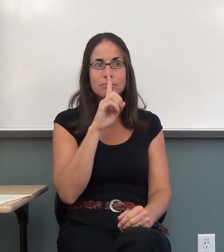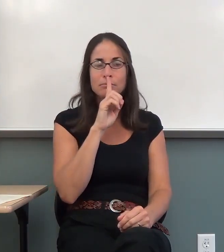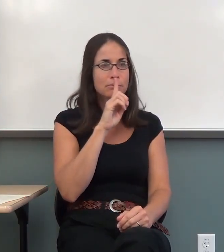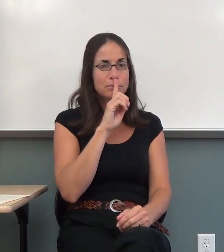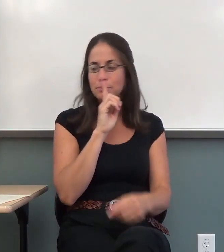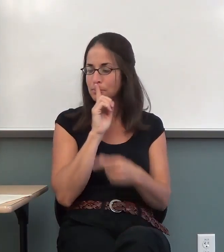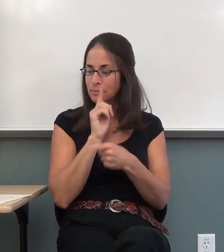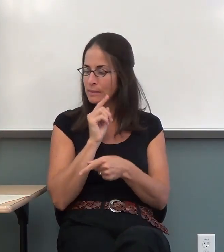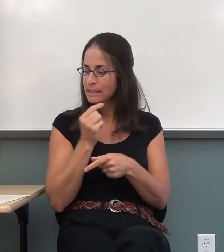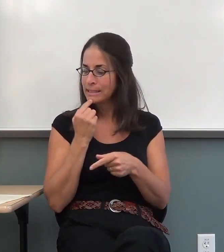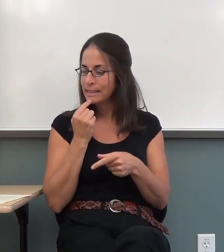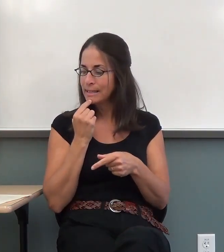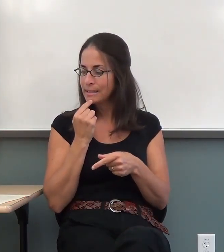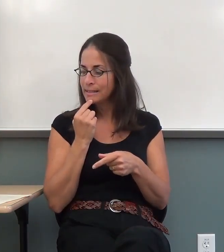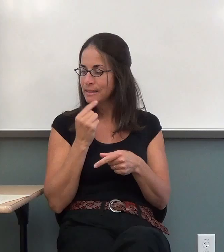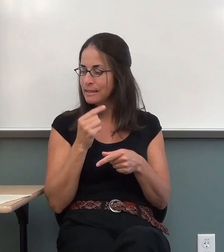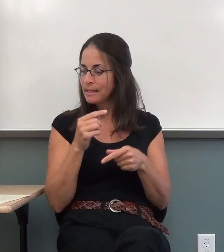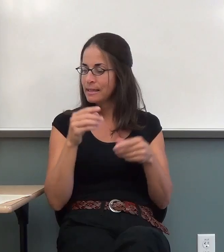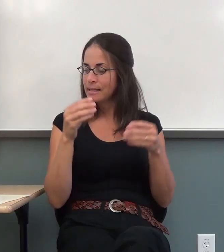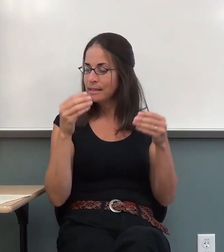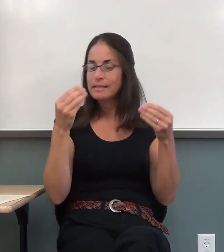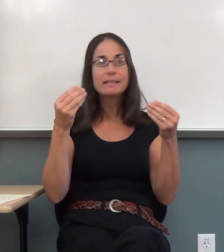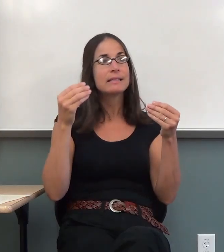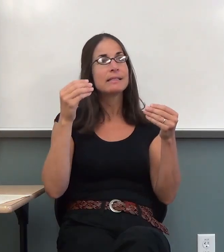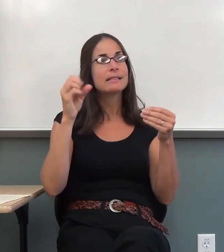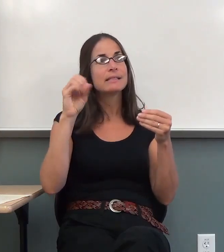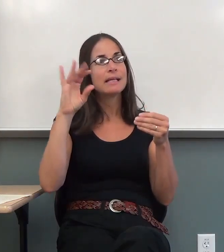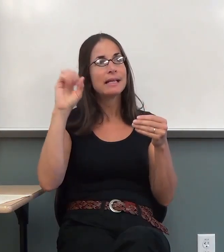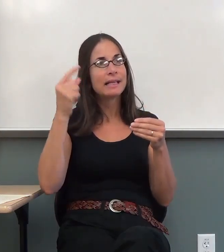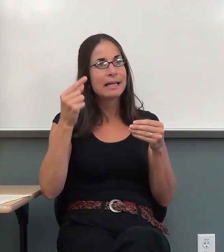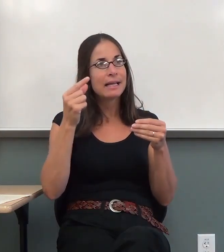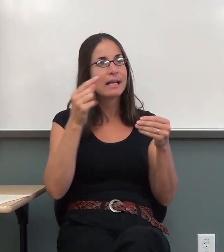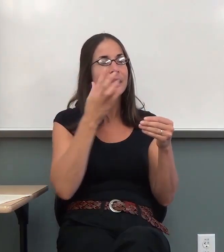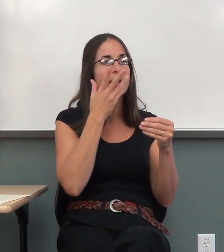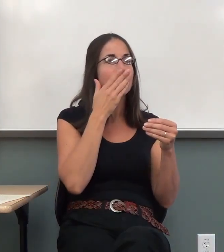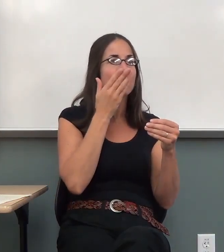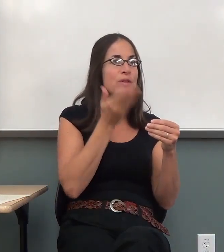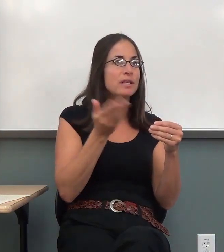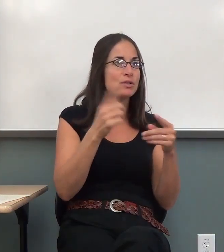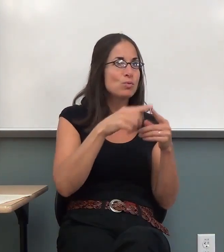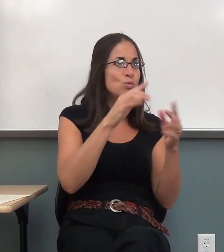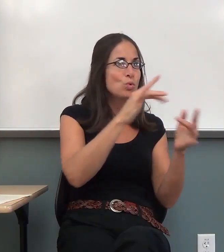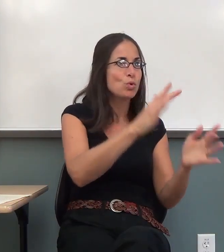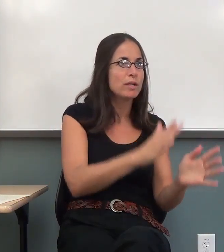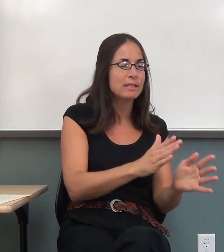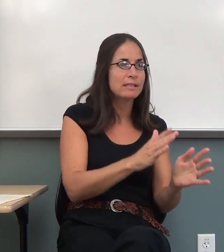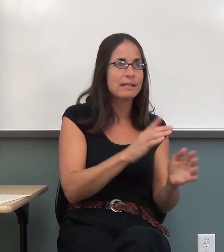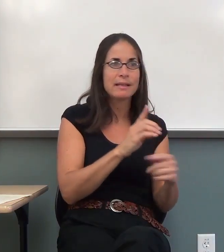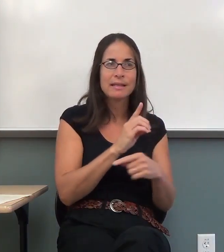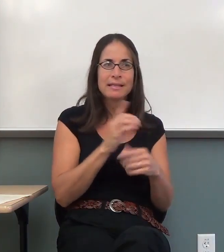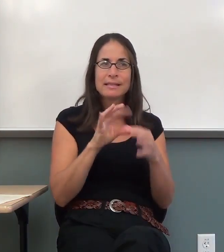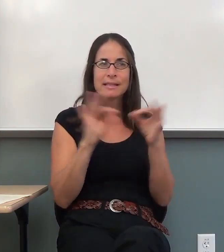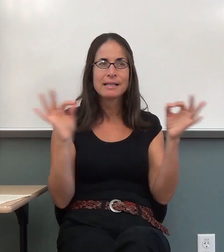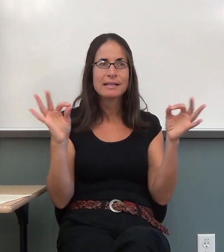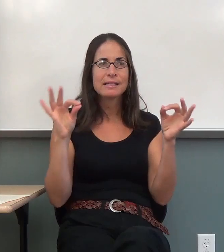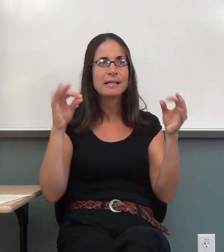talking about many street vendors selling their colorful wares to the tourist. What did they do? They are not, in this instance, the selling their street